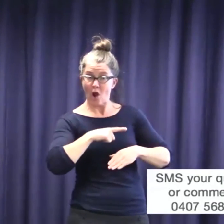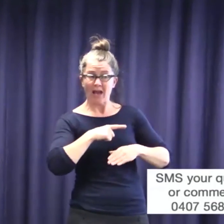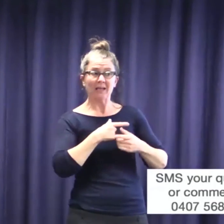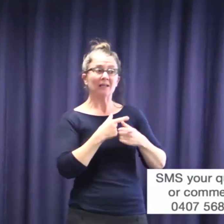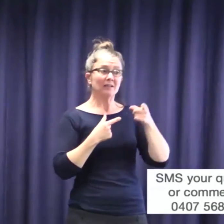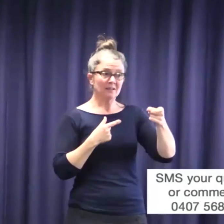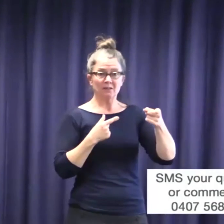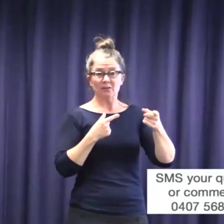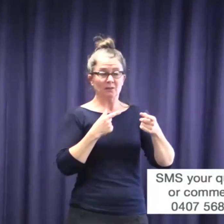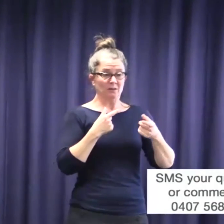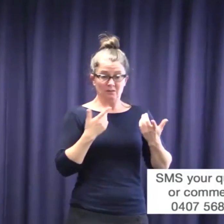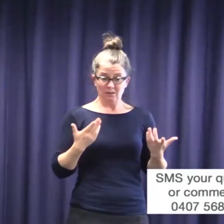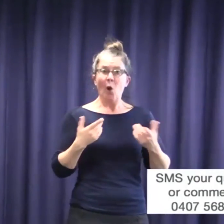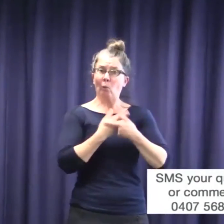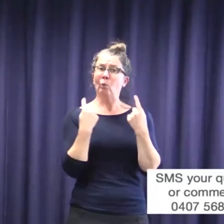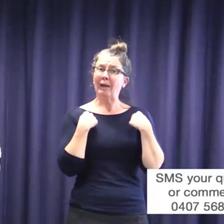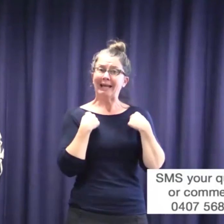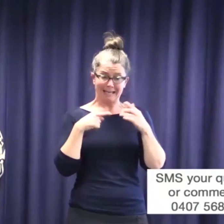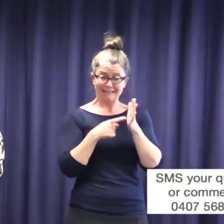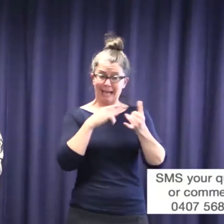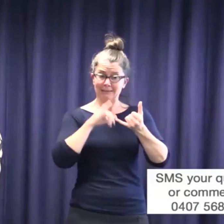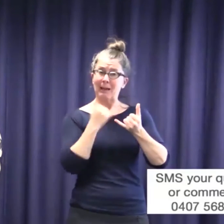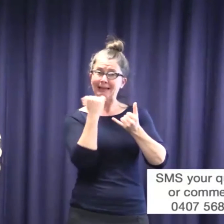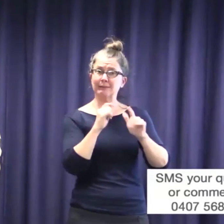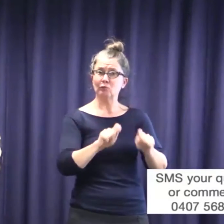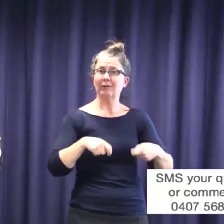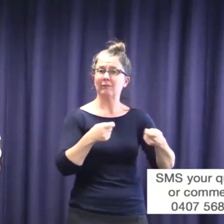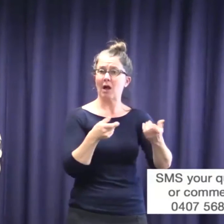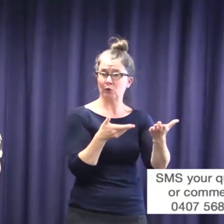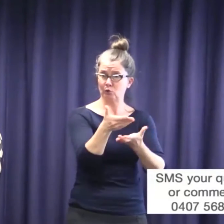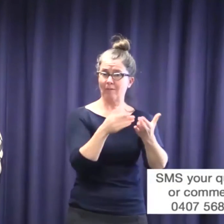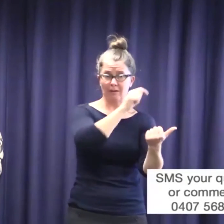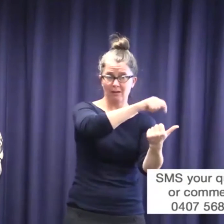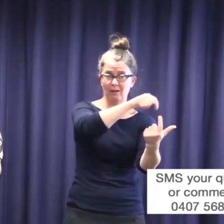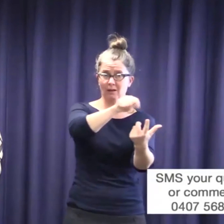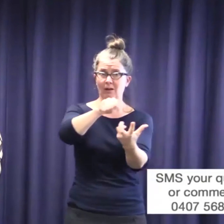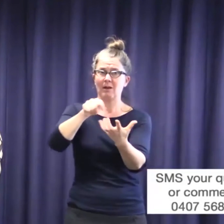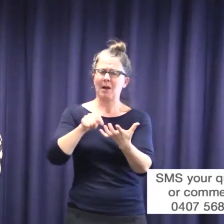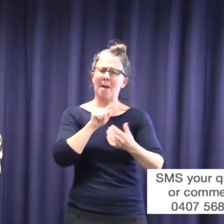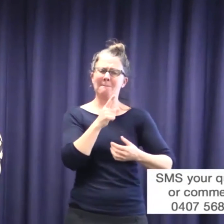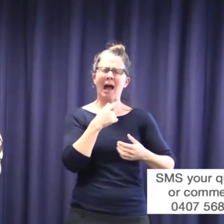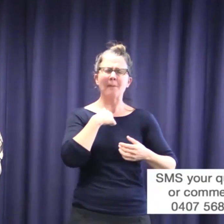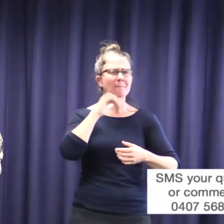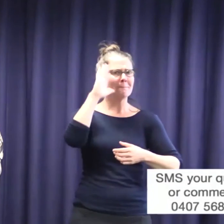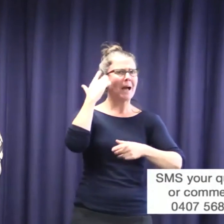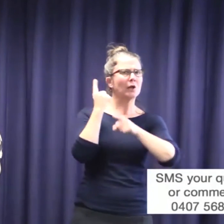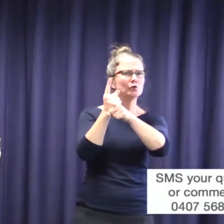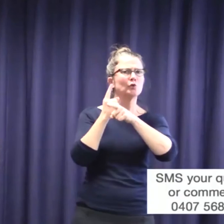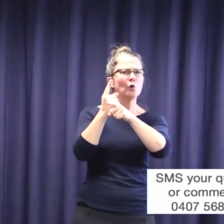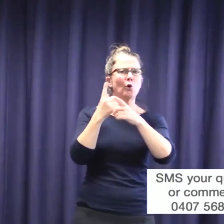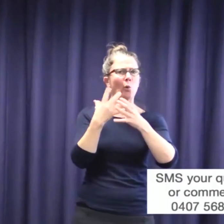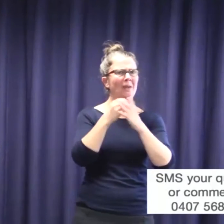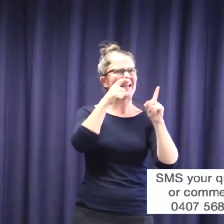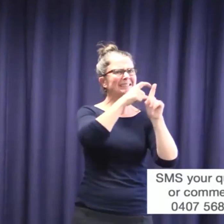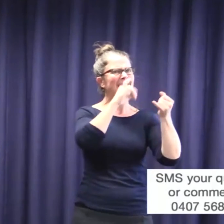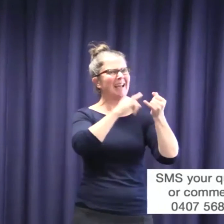still will provide services in Tasmania, and I think the rationale, and certainly in conversations with the department, the rationale for